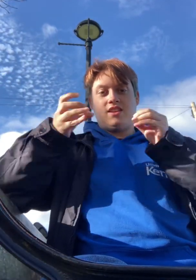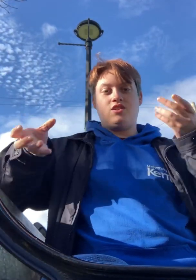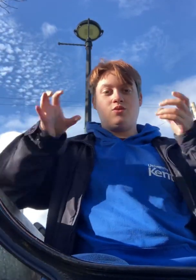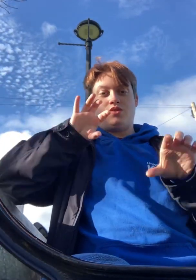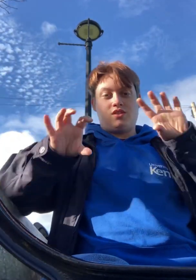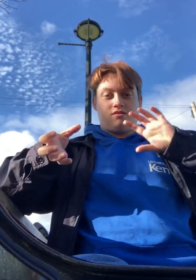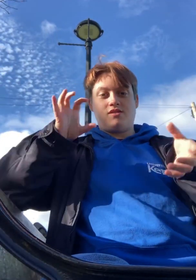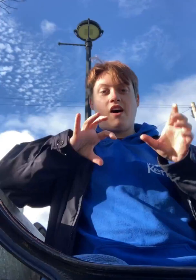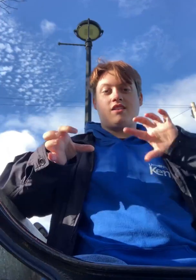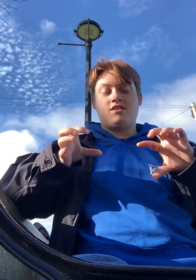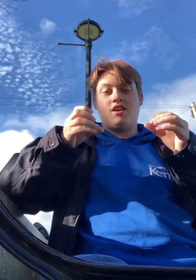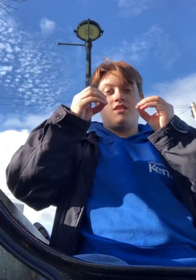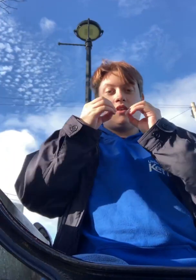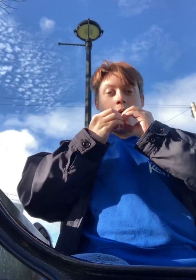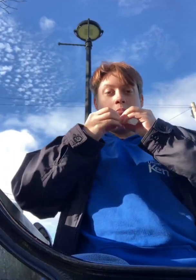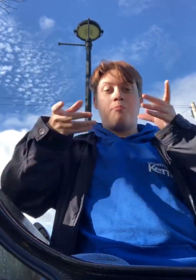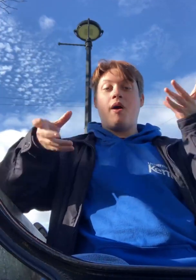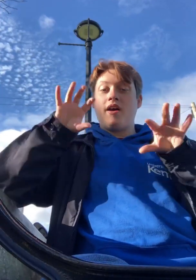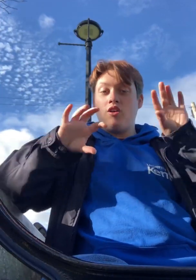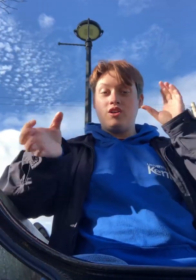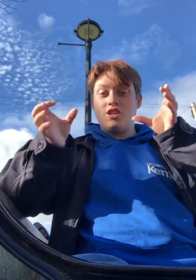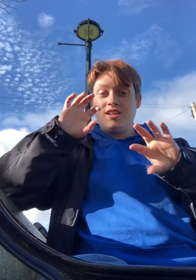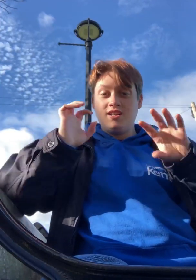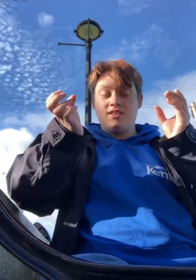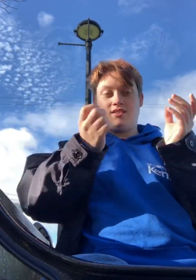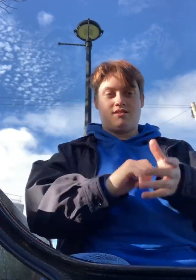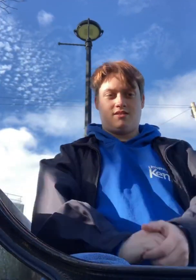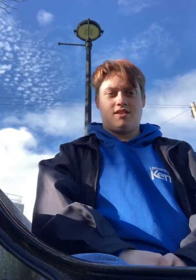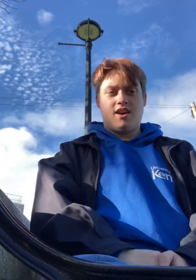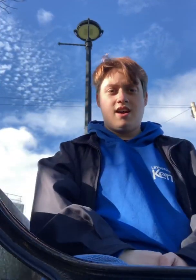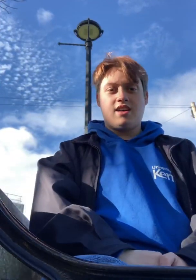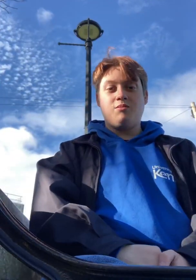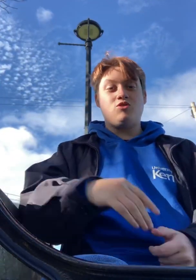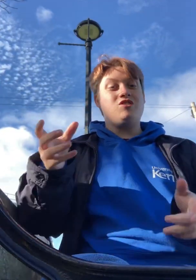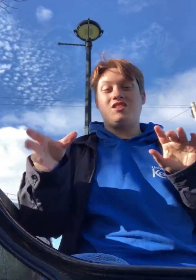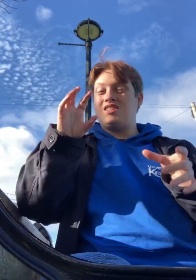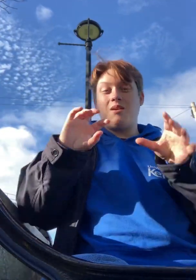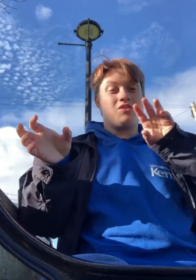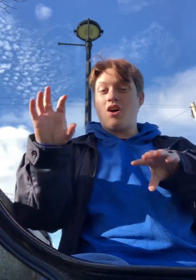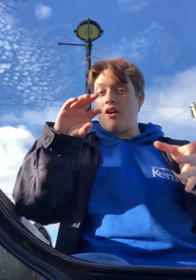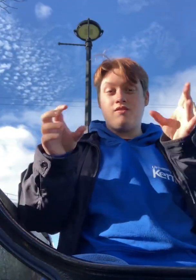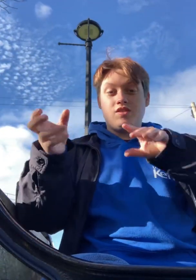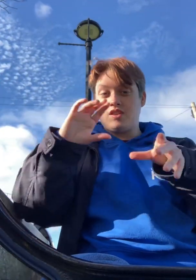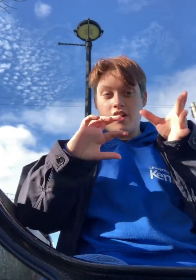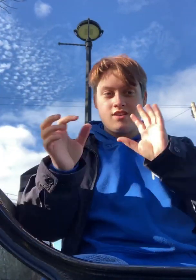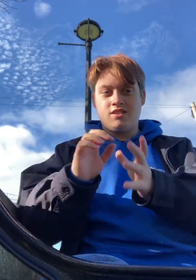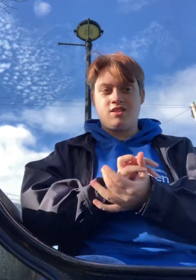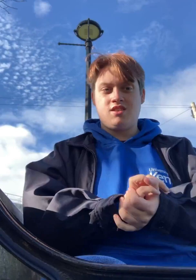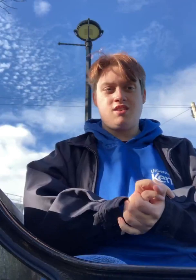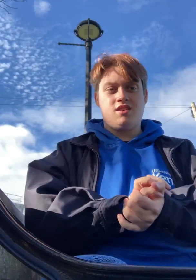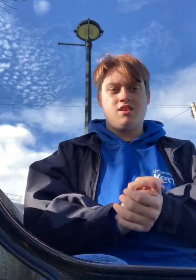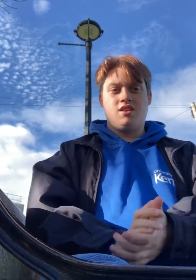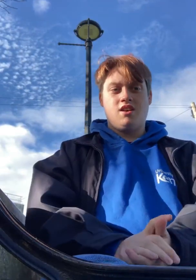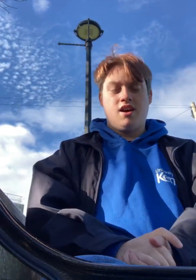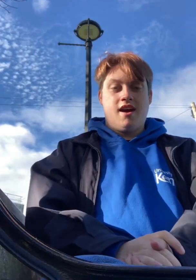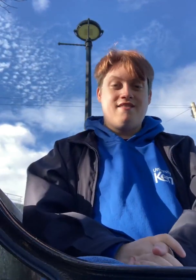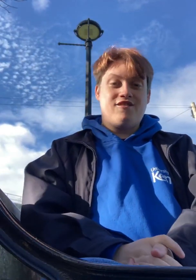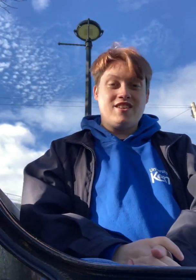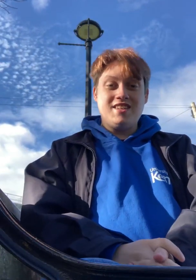then do science. So biology, chemistry is the same sign for science.